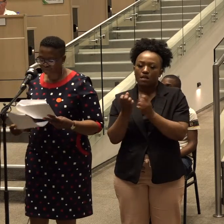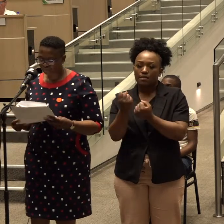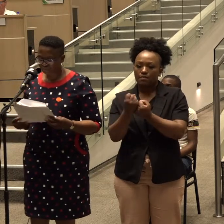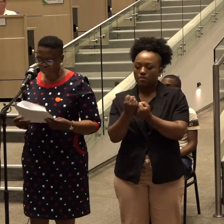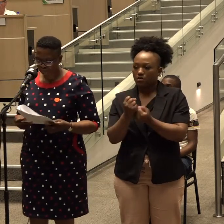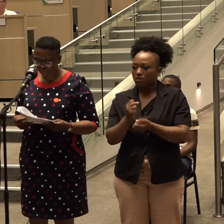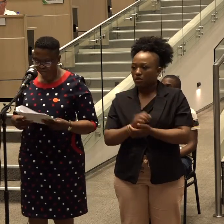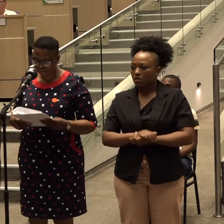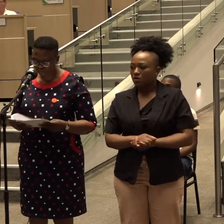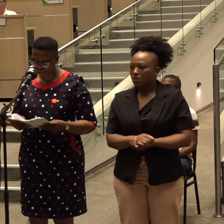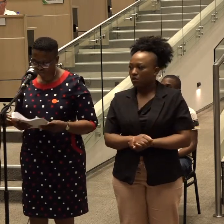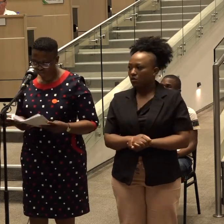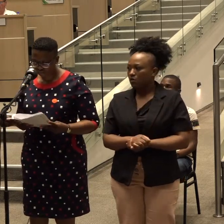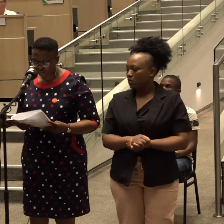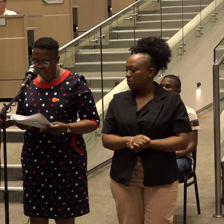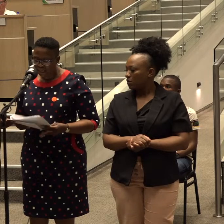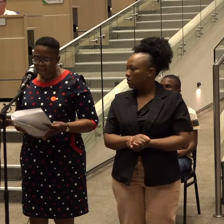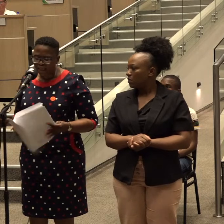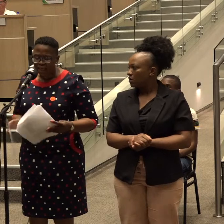supportive